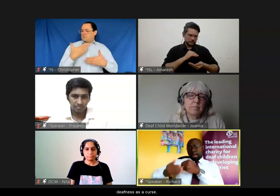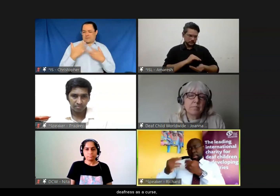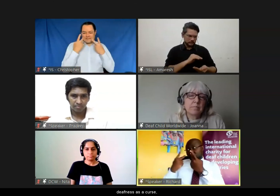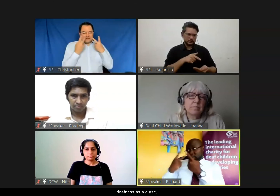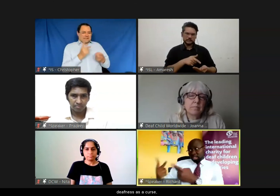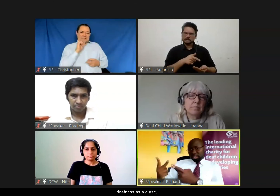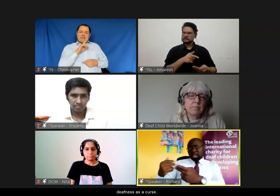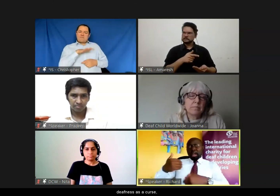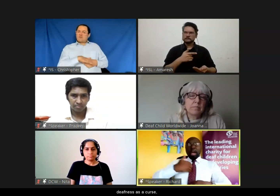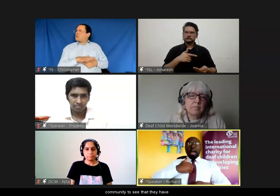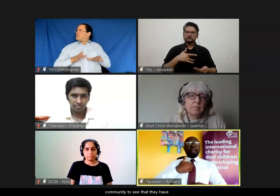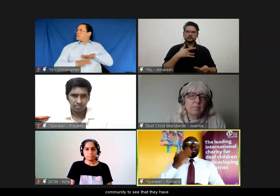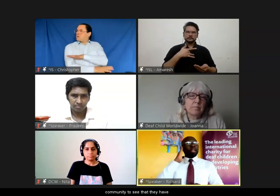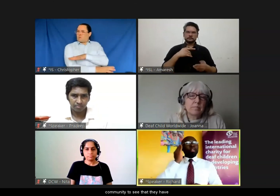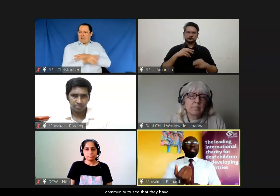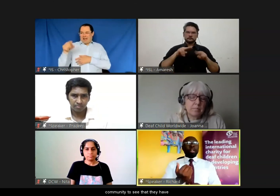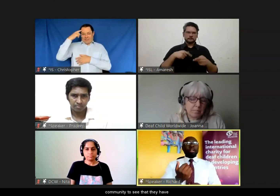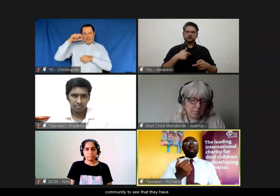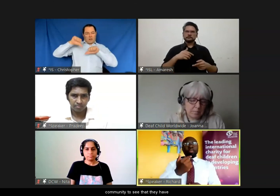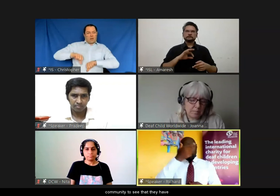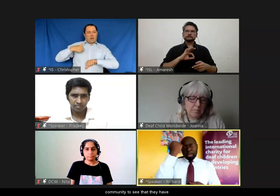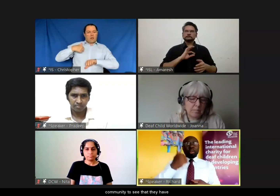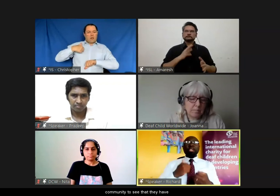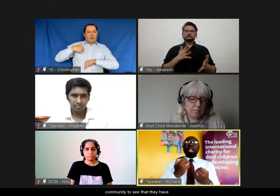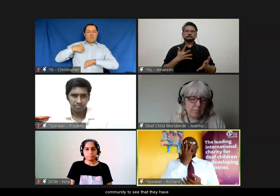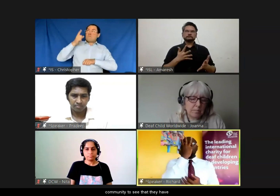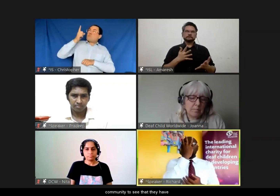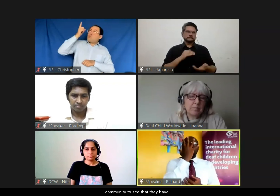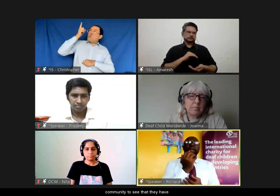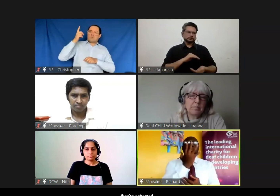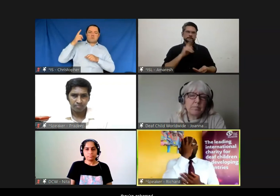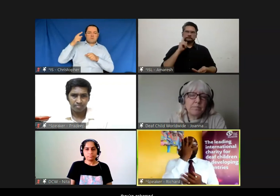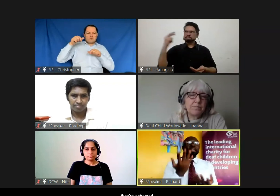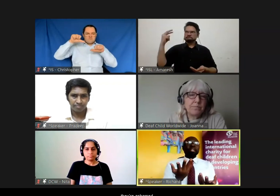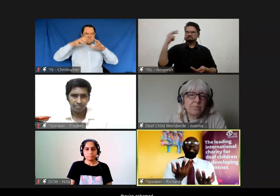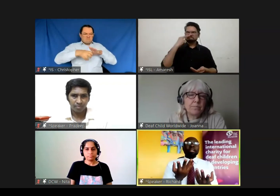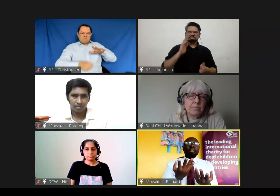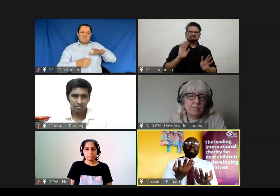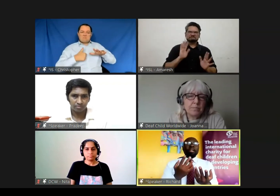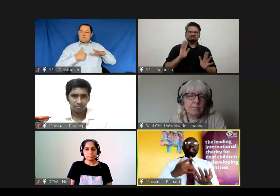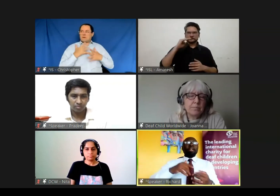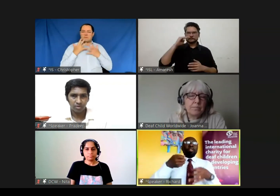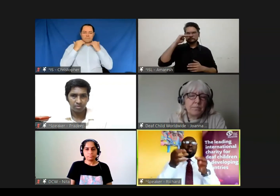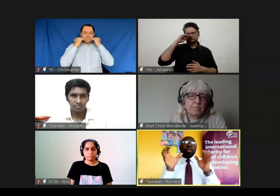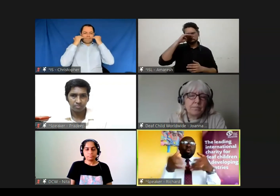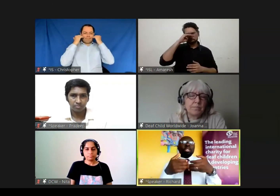curse, the family does not want the community to see that they have deaf children because they're ashamed.